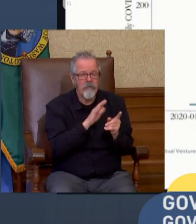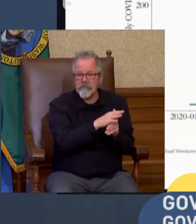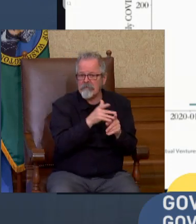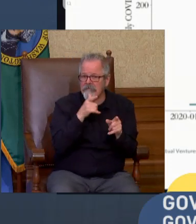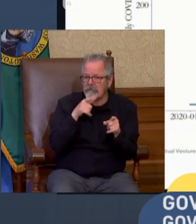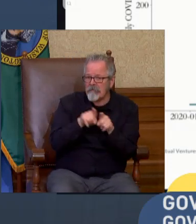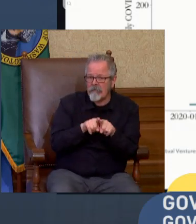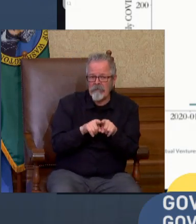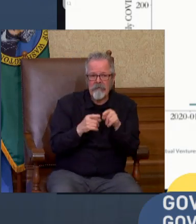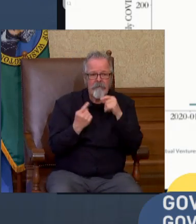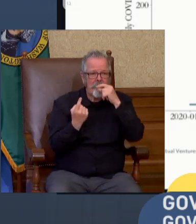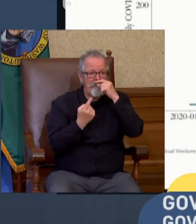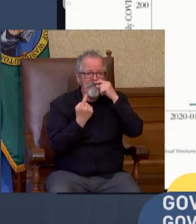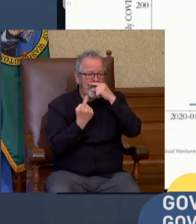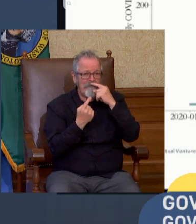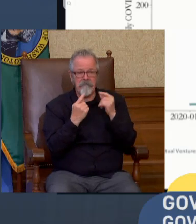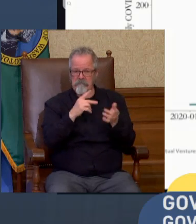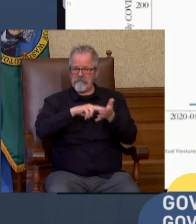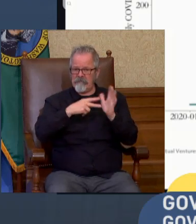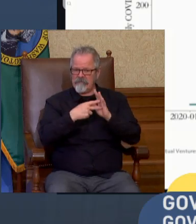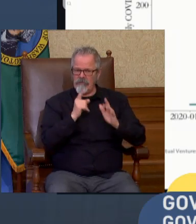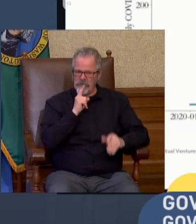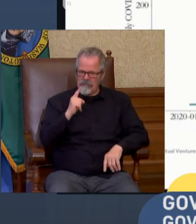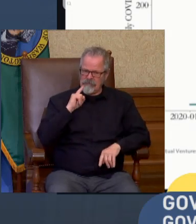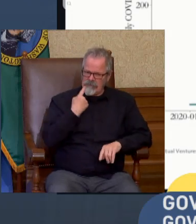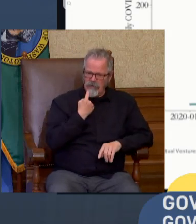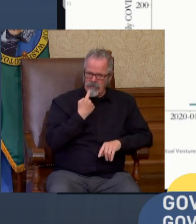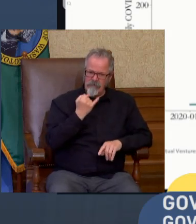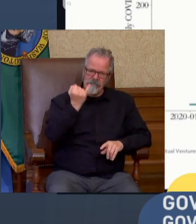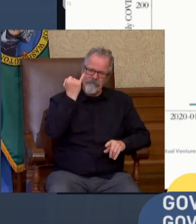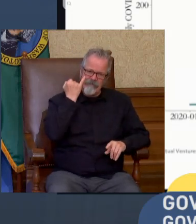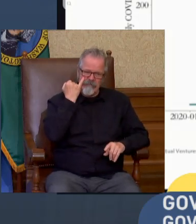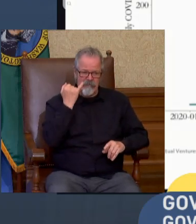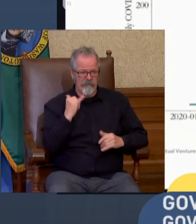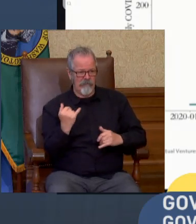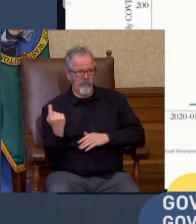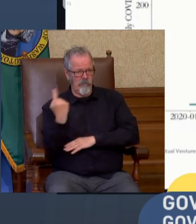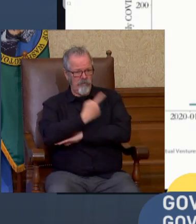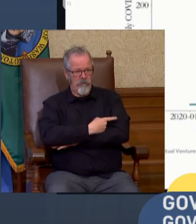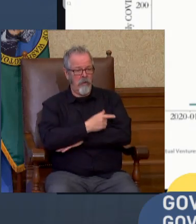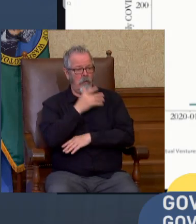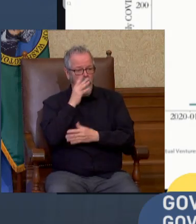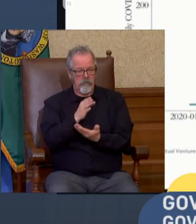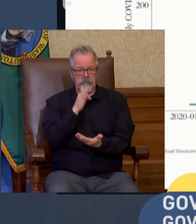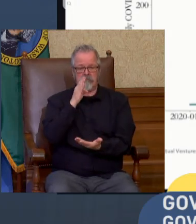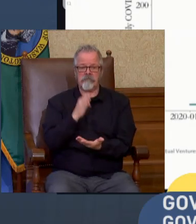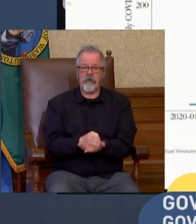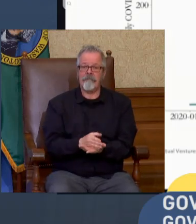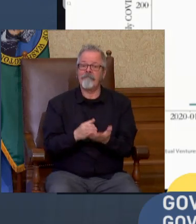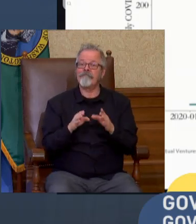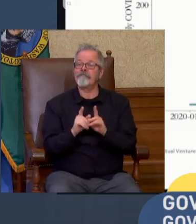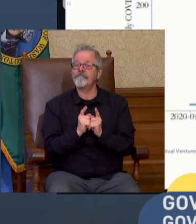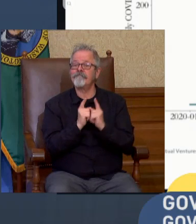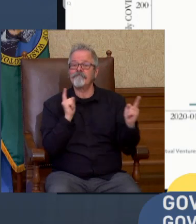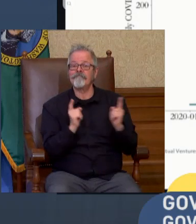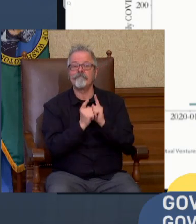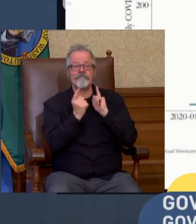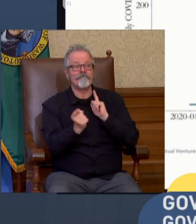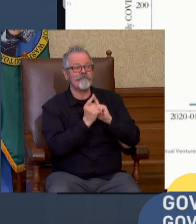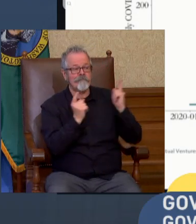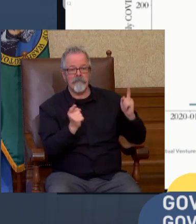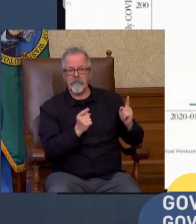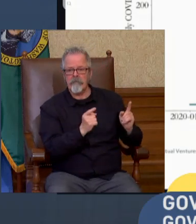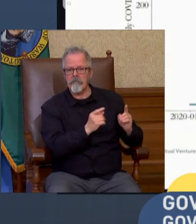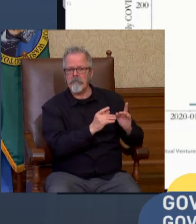today, we're going to see a lot more people die in the state of Washington in not too distant future. So this is the Institute for